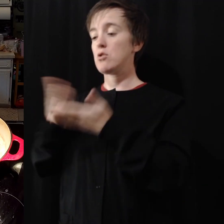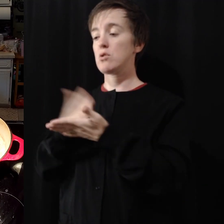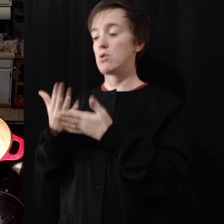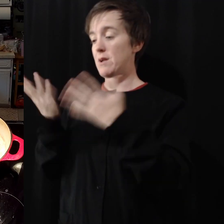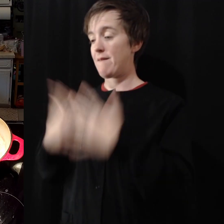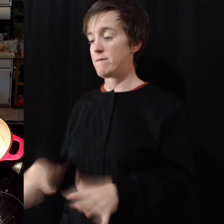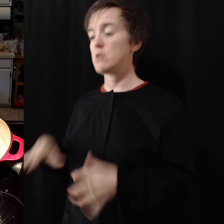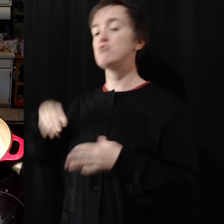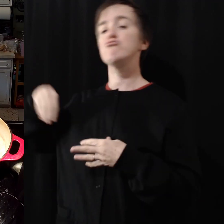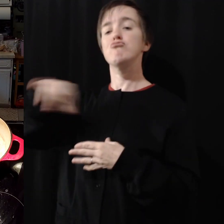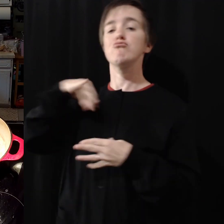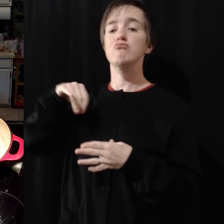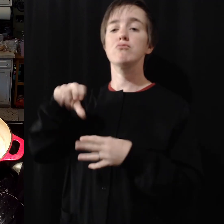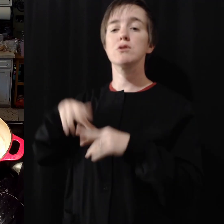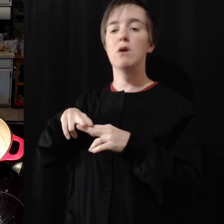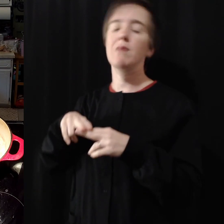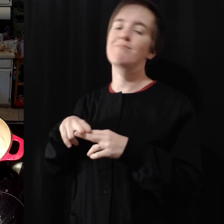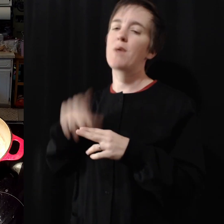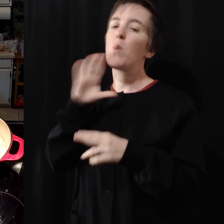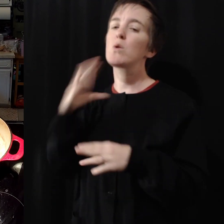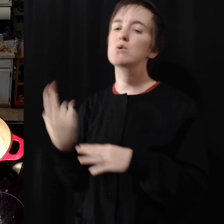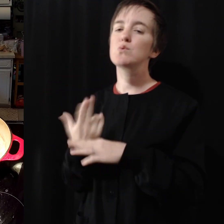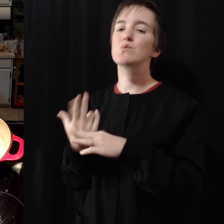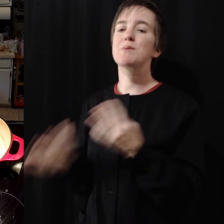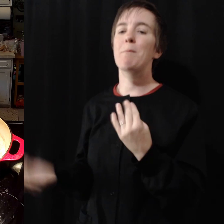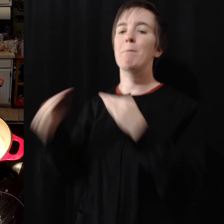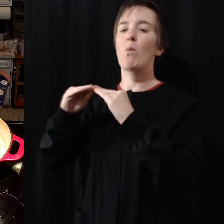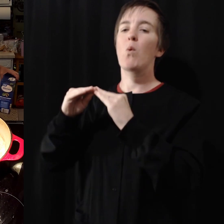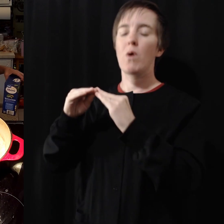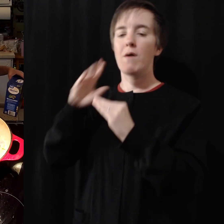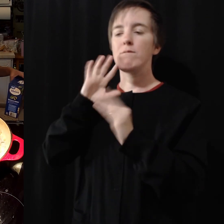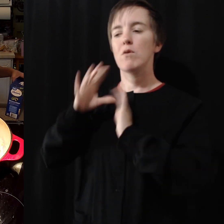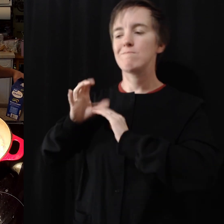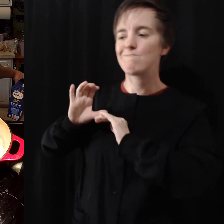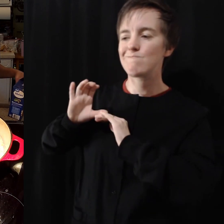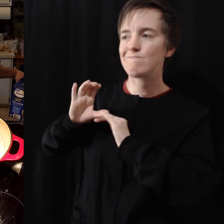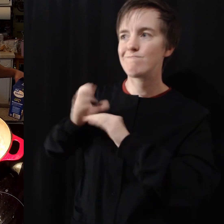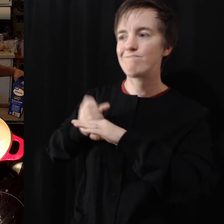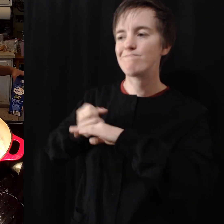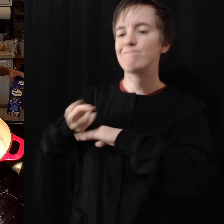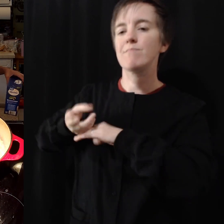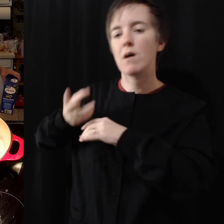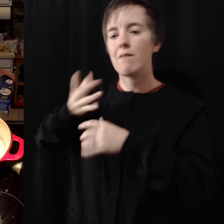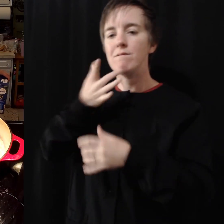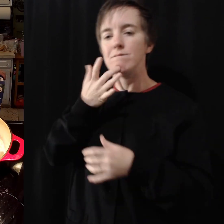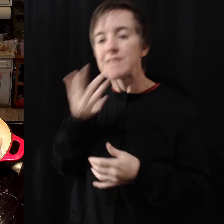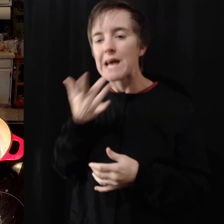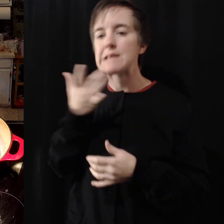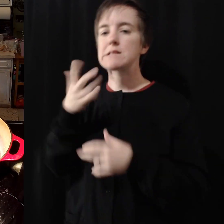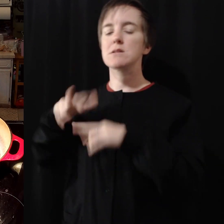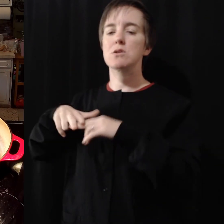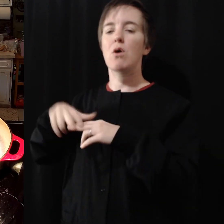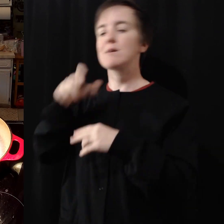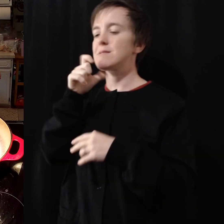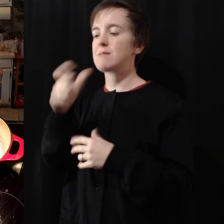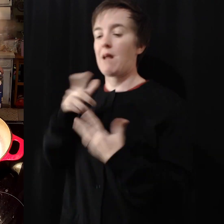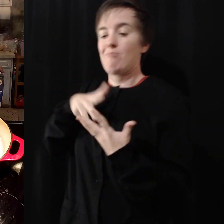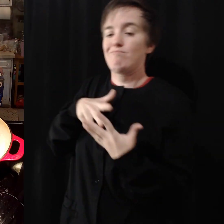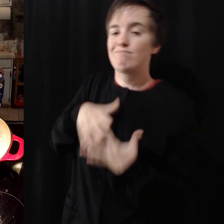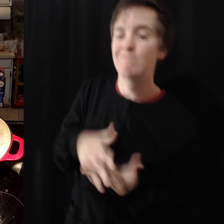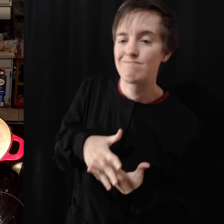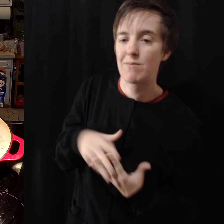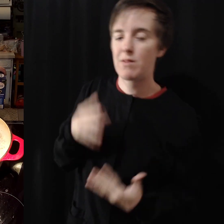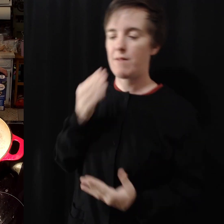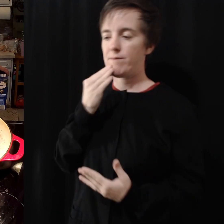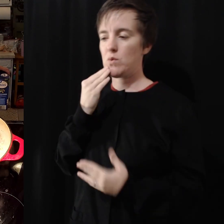your dish, that's when you use more salt to get that salt flavor because it's not cooked into the